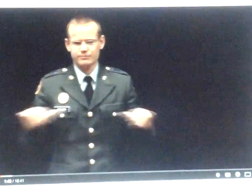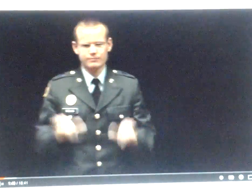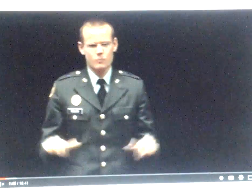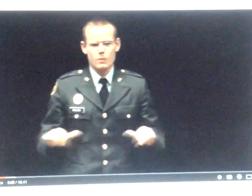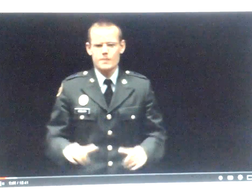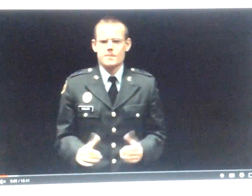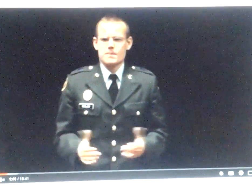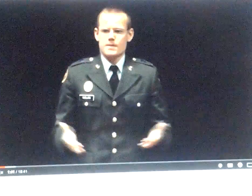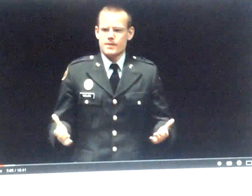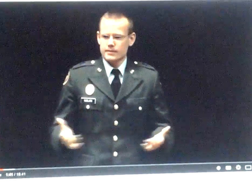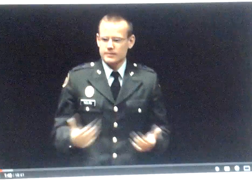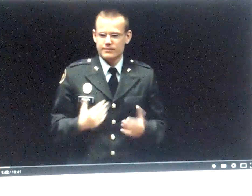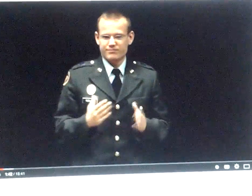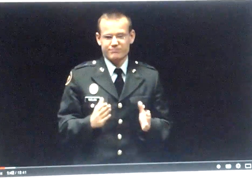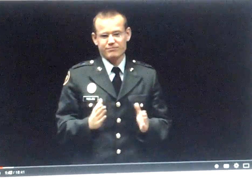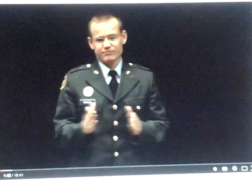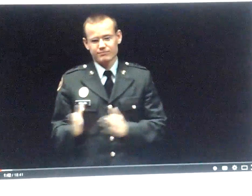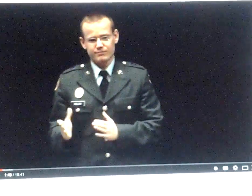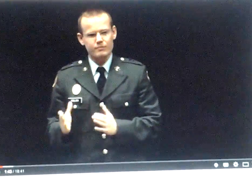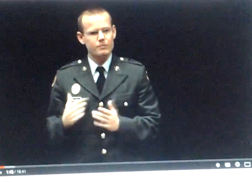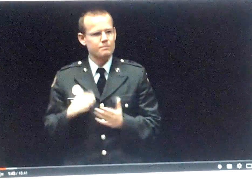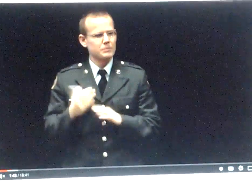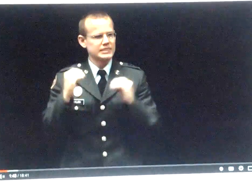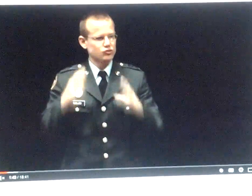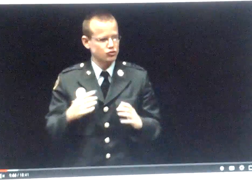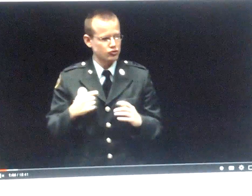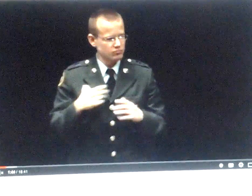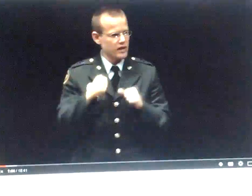He told me, sorry, you have to travel, and if you're deaf, you can't.